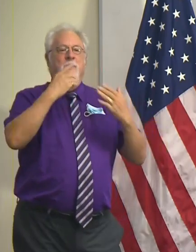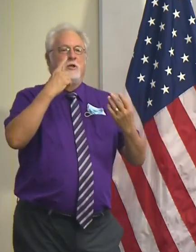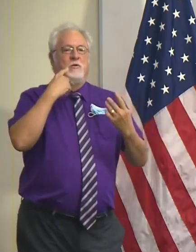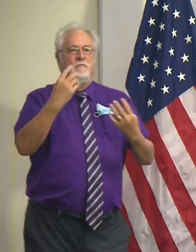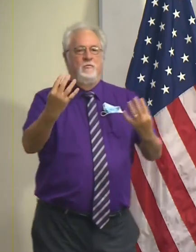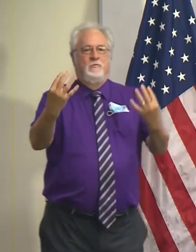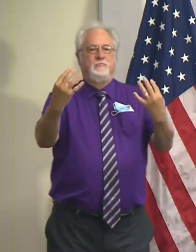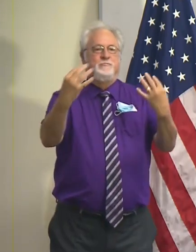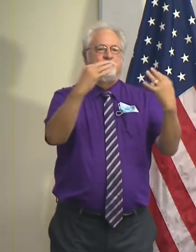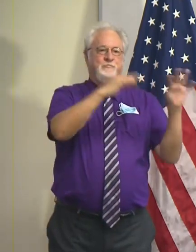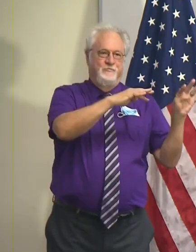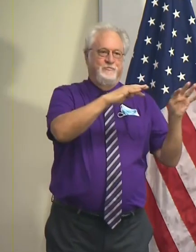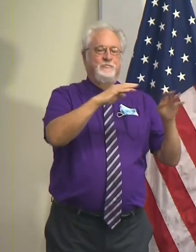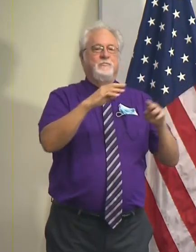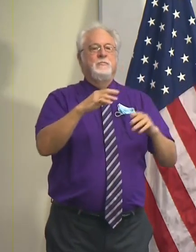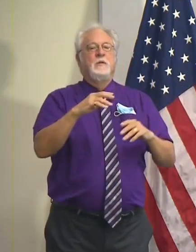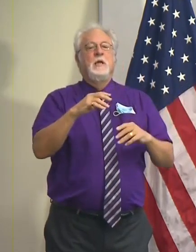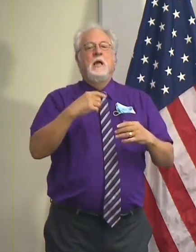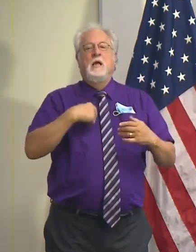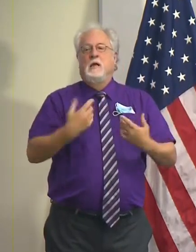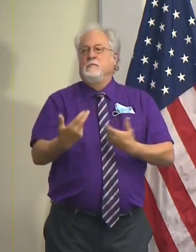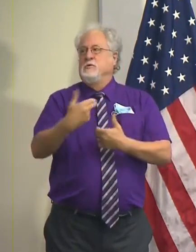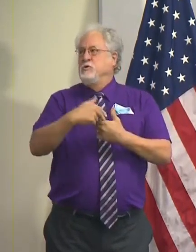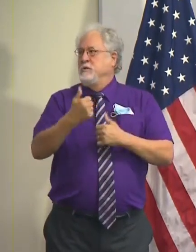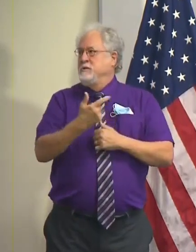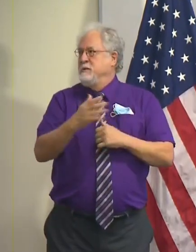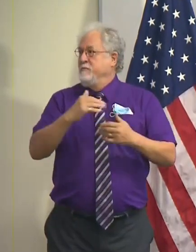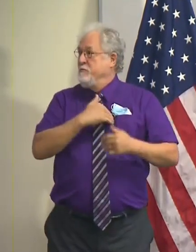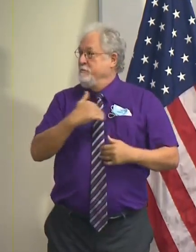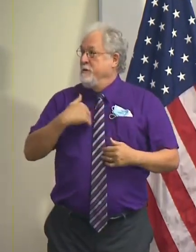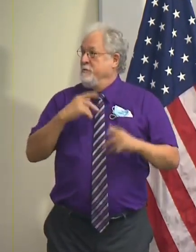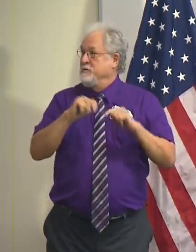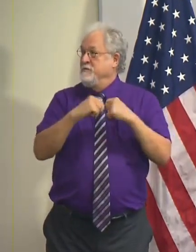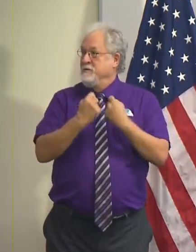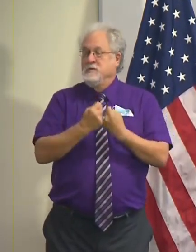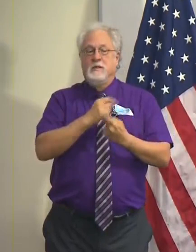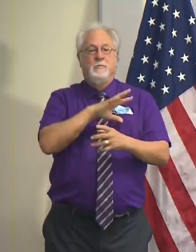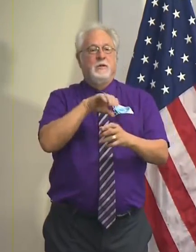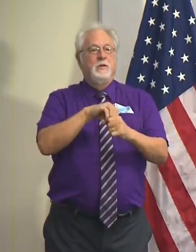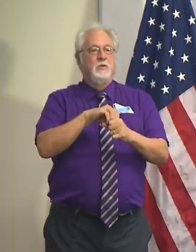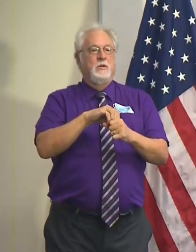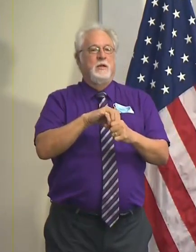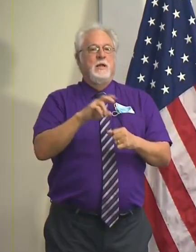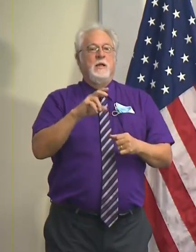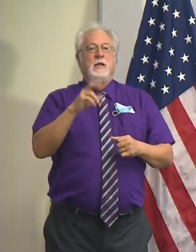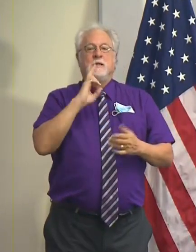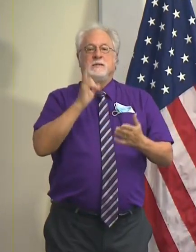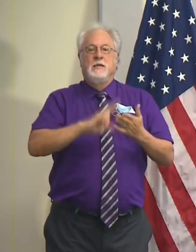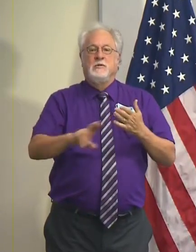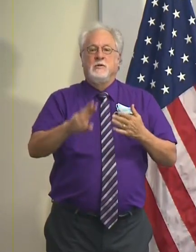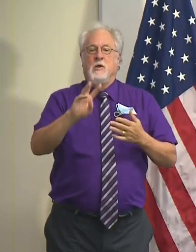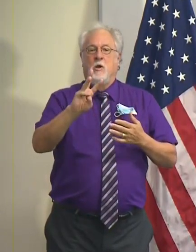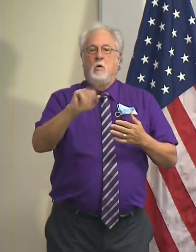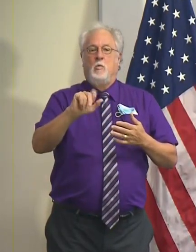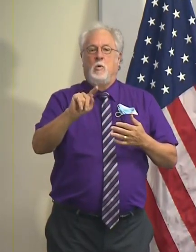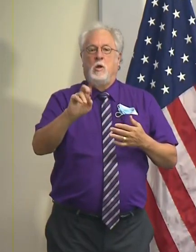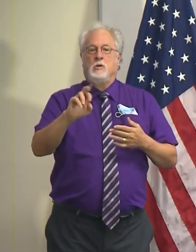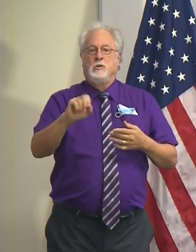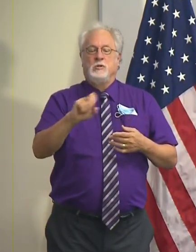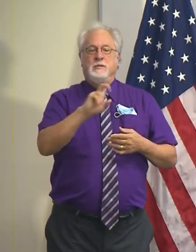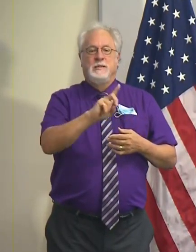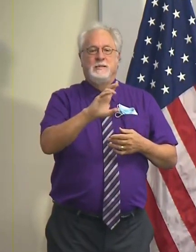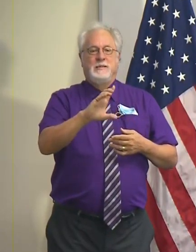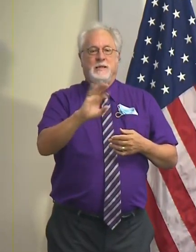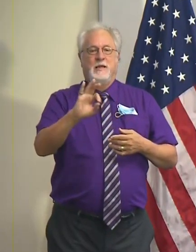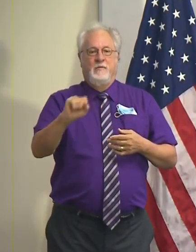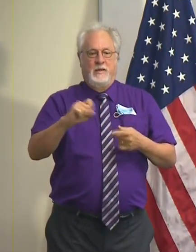all for being here. Today I'm joined by several members of the team, including Secretary Marquita Walters of DCFS. We've